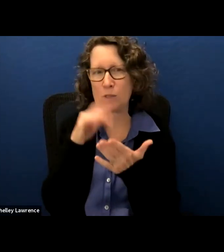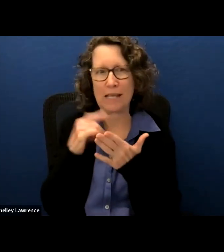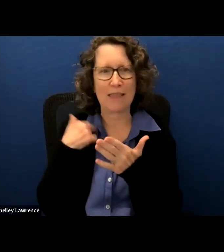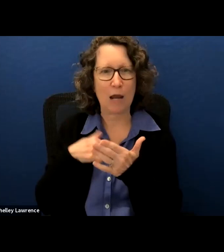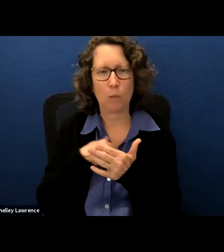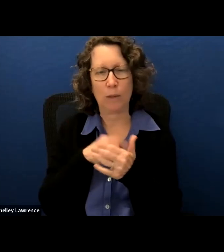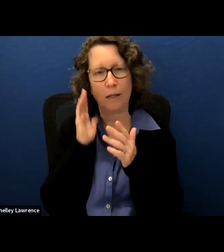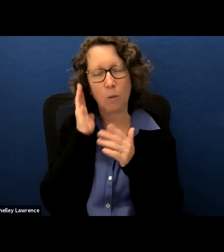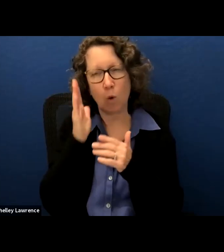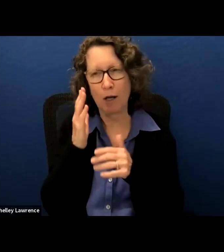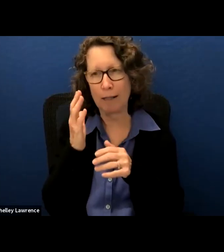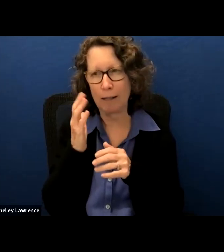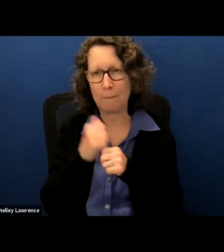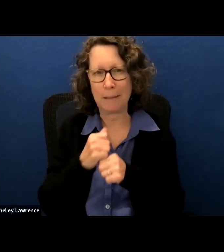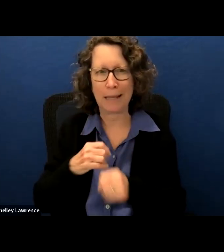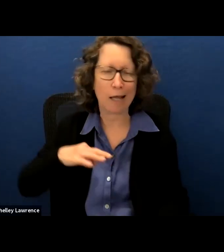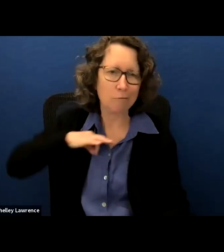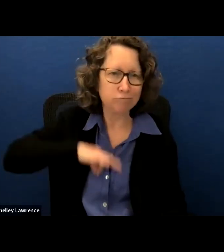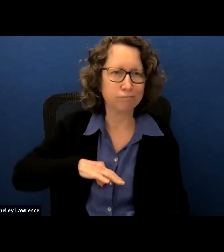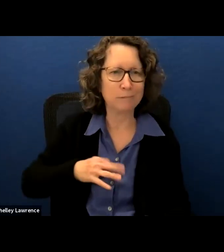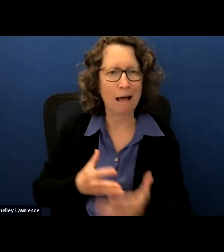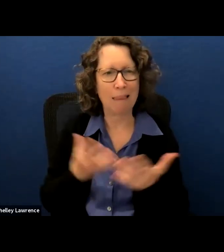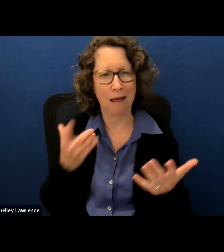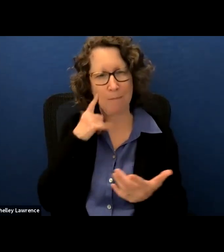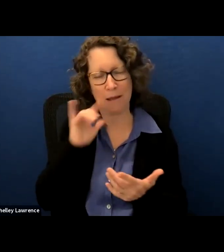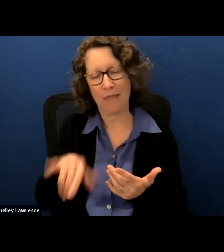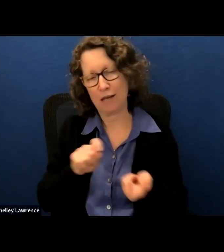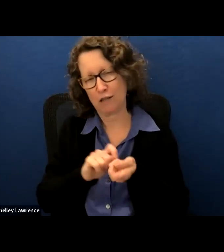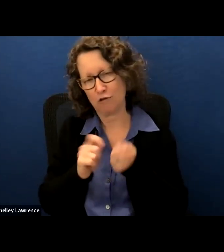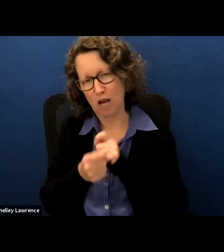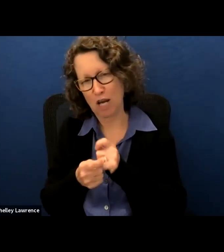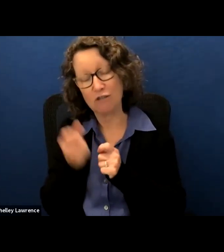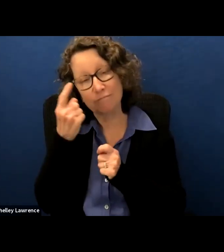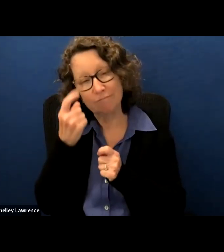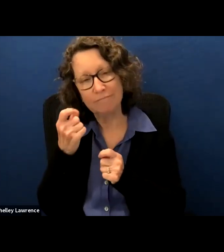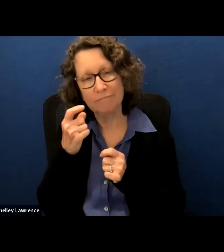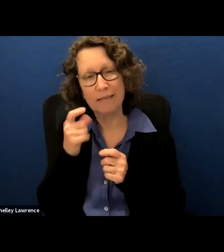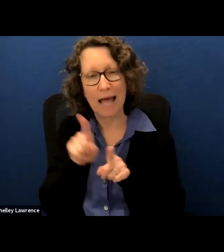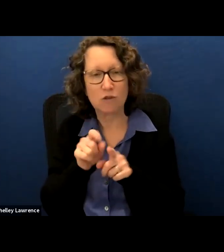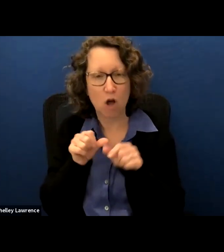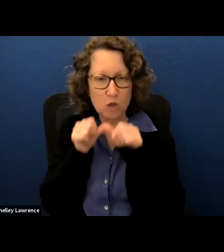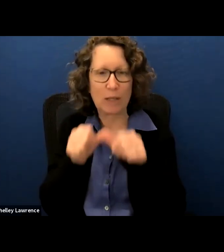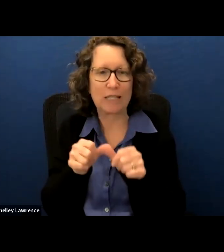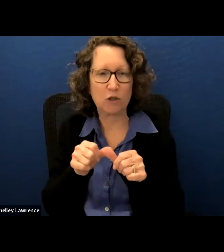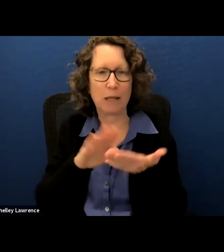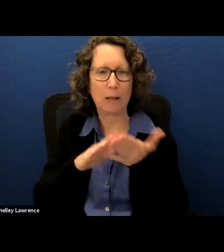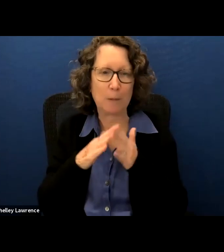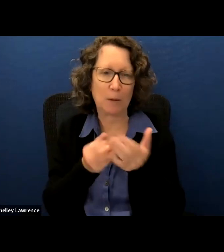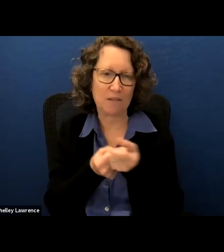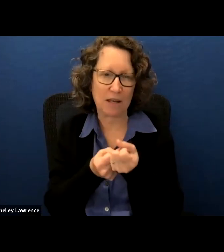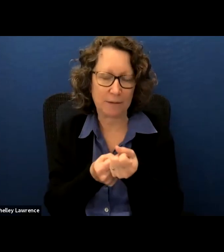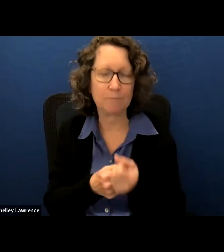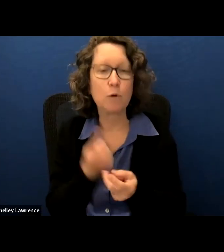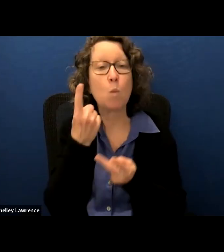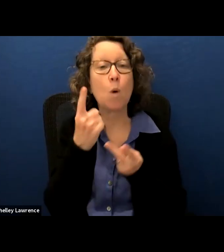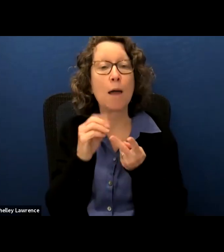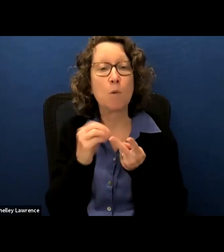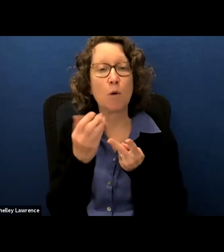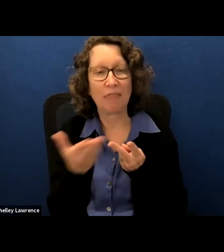would be really greatly impacted by that change as long as we're community funded. And then one more